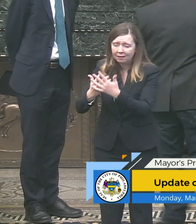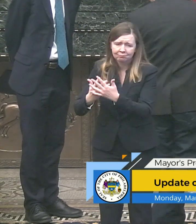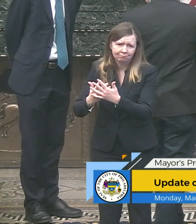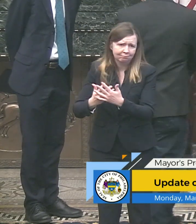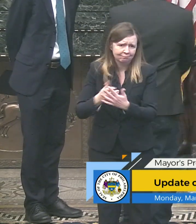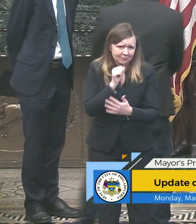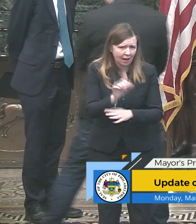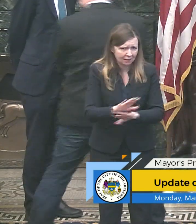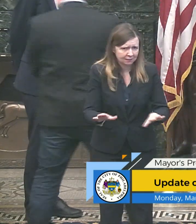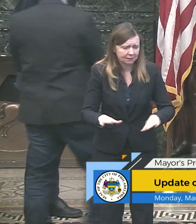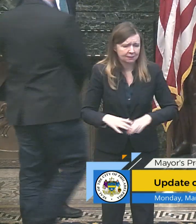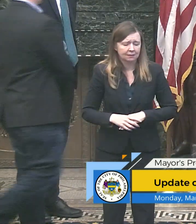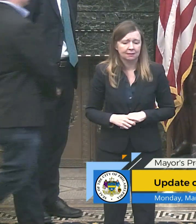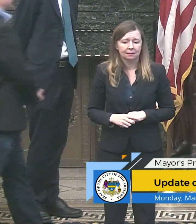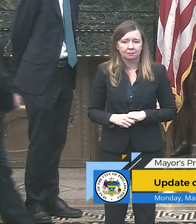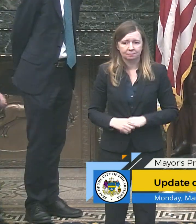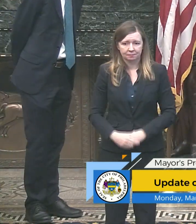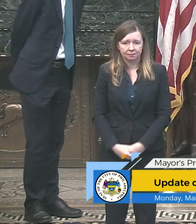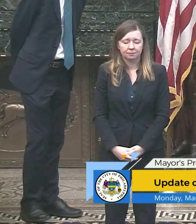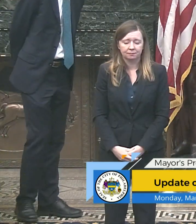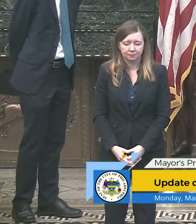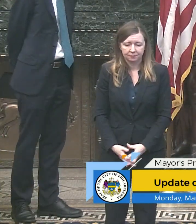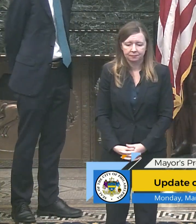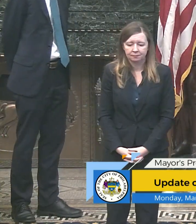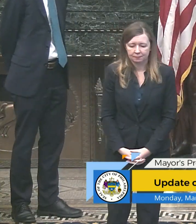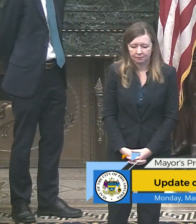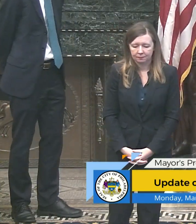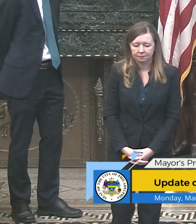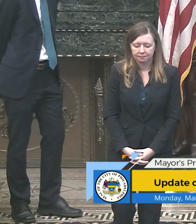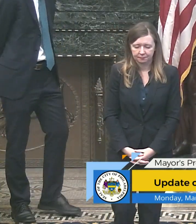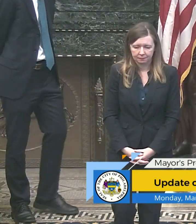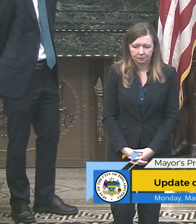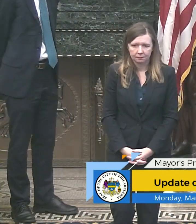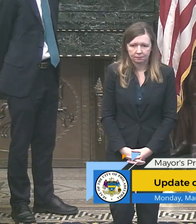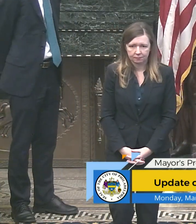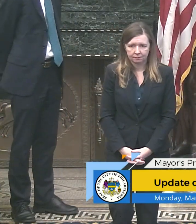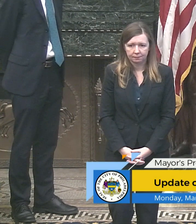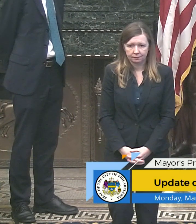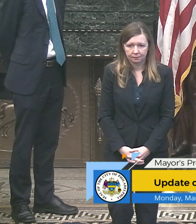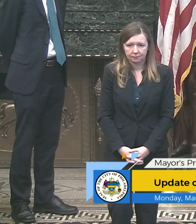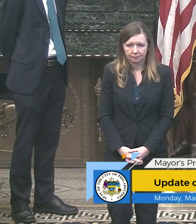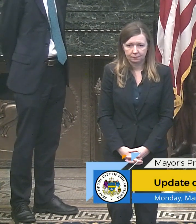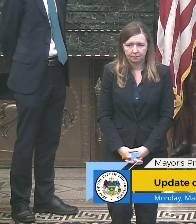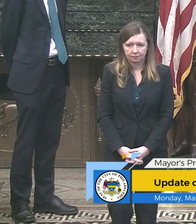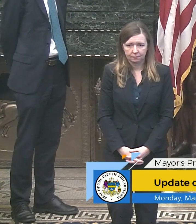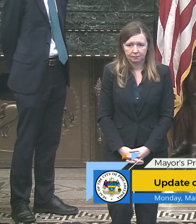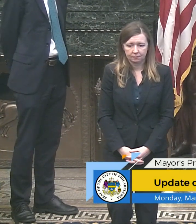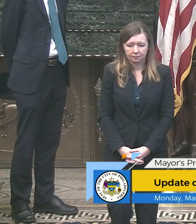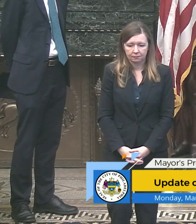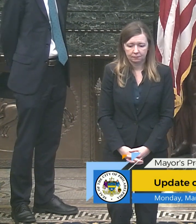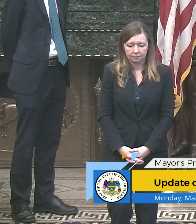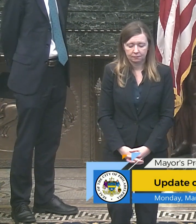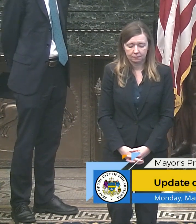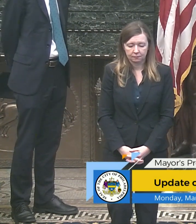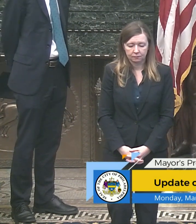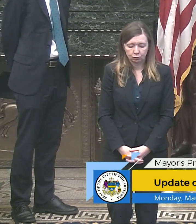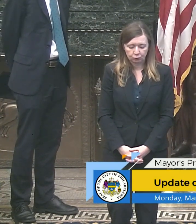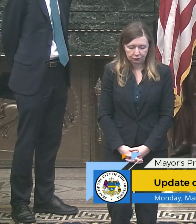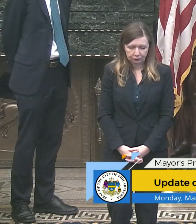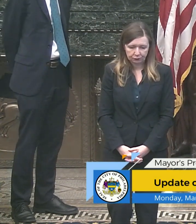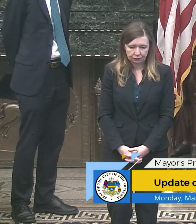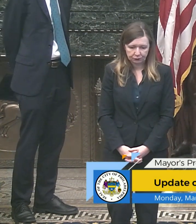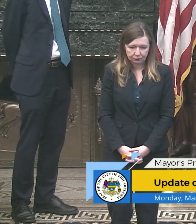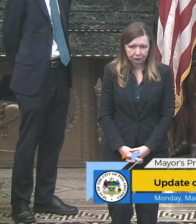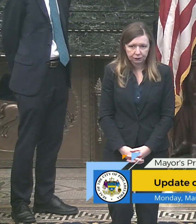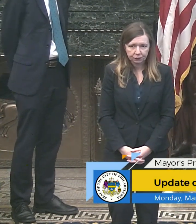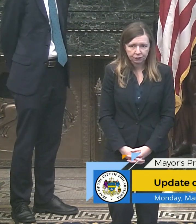Cualquier conocimiento que se tenga de reuniones de grupos grandes debe reportársele al 911 responsablemente y vamos a responder. Pero en estos